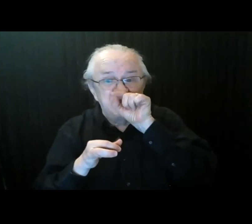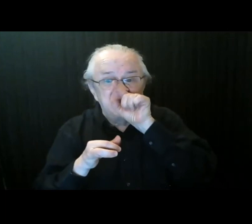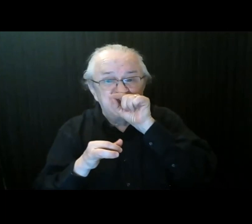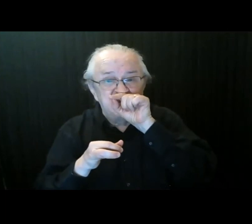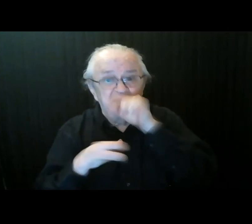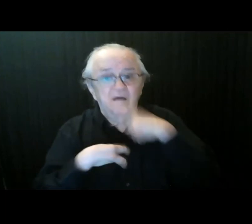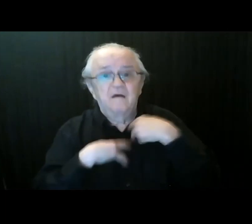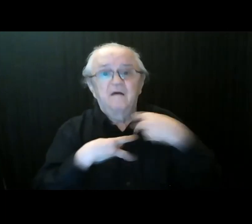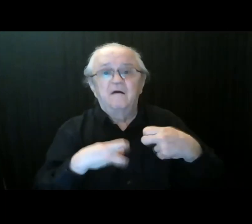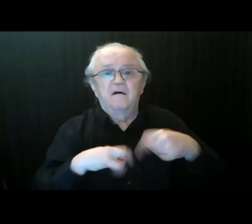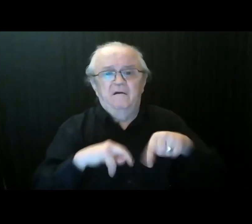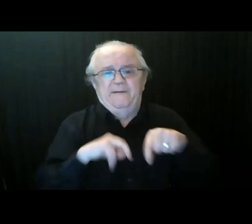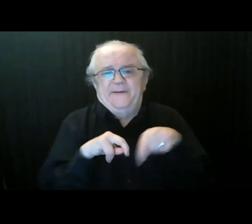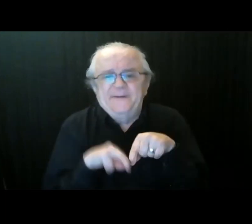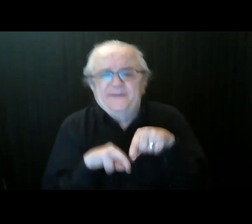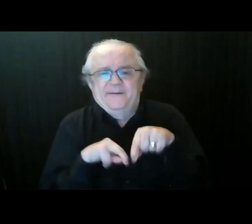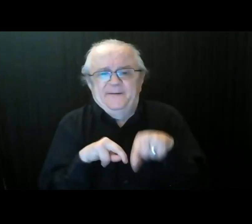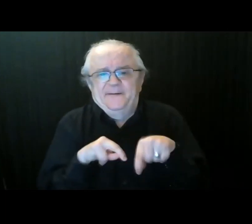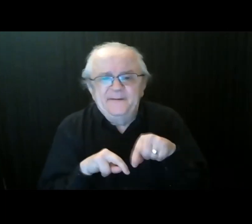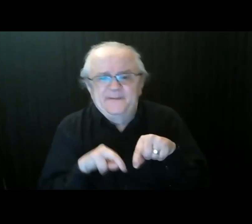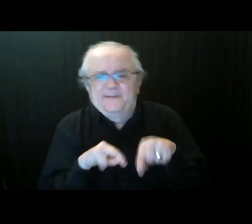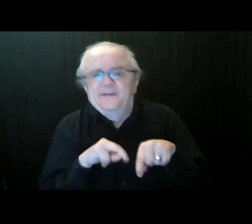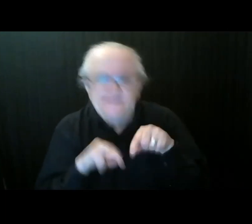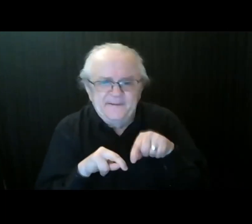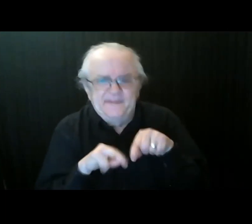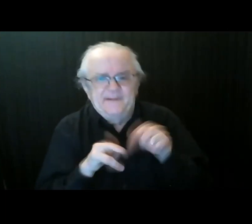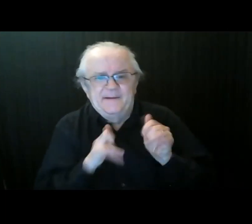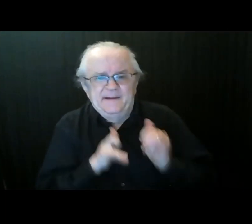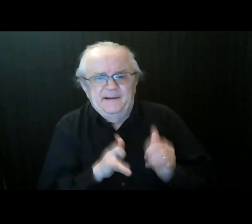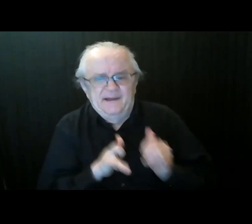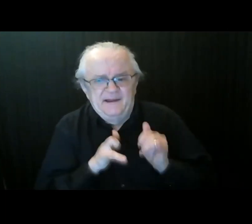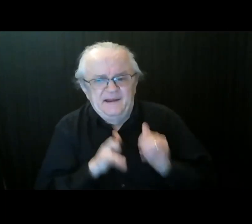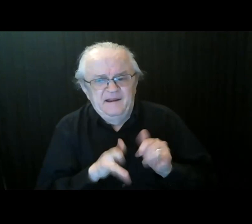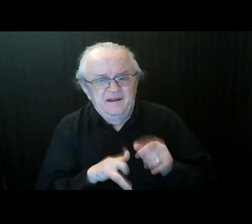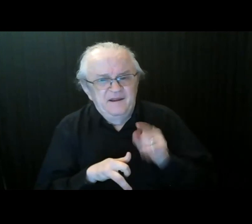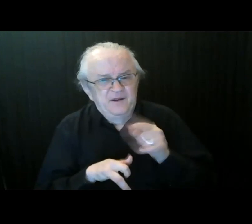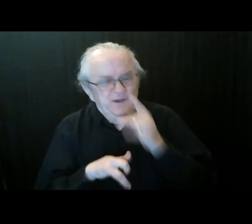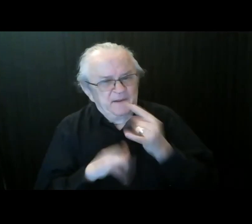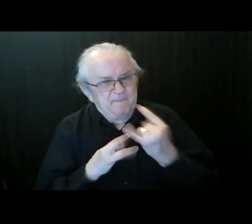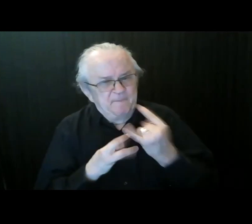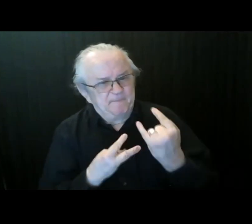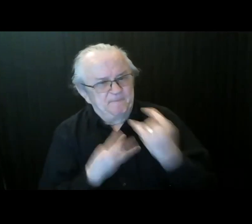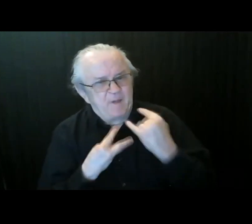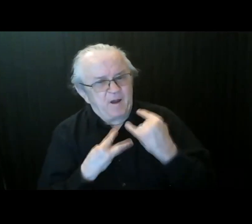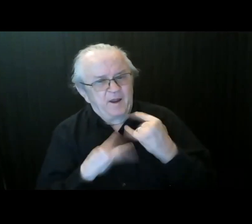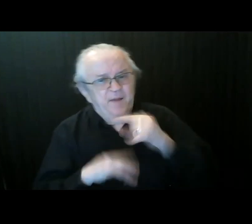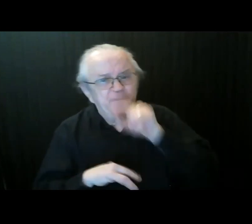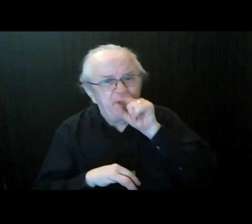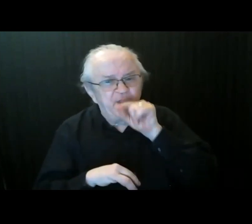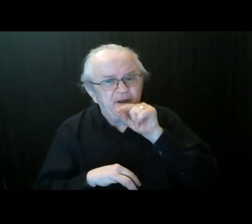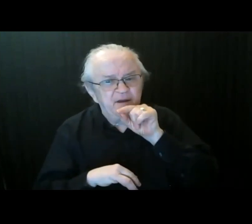too. Have you ever seen a mocking bird?